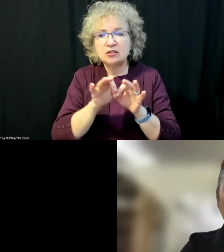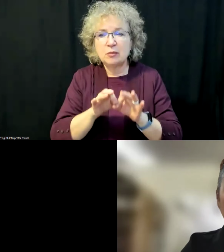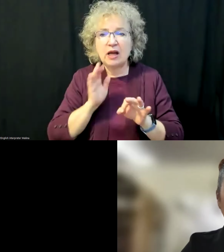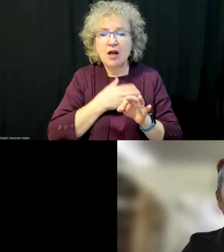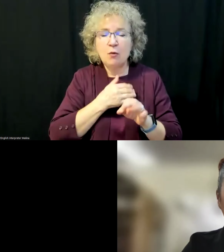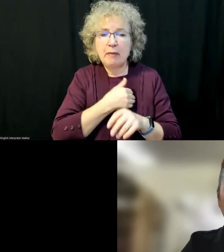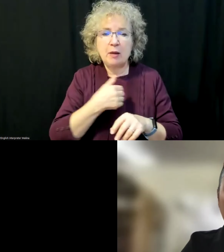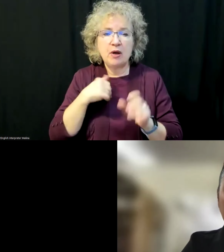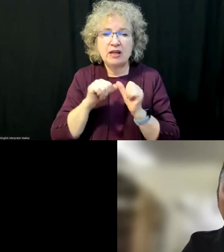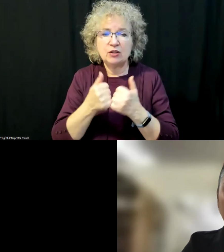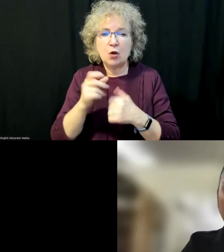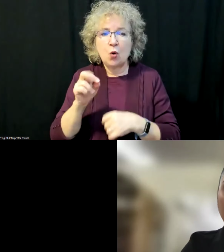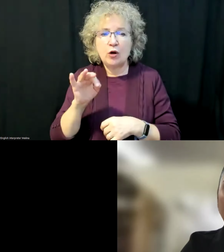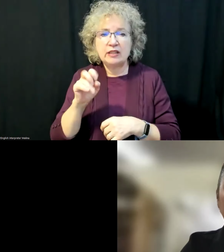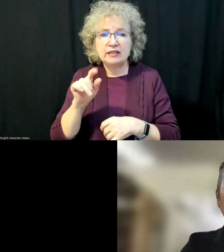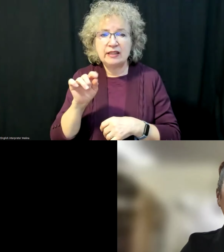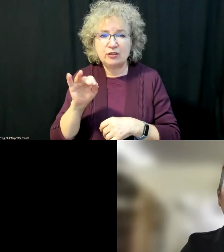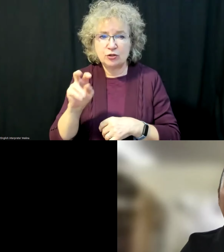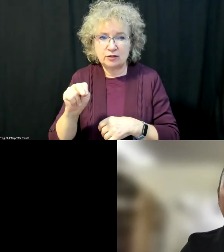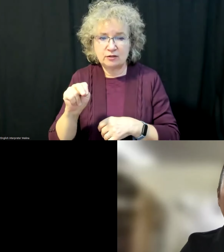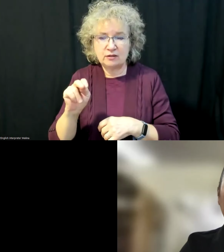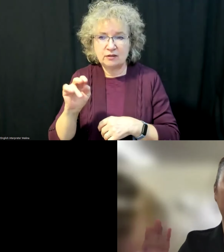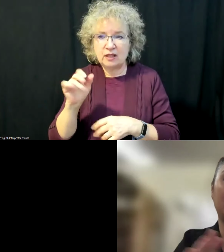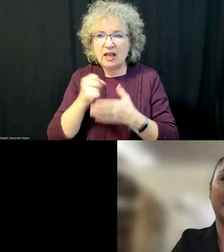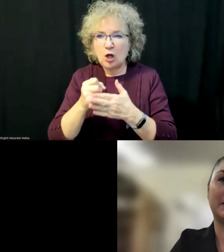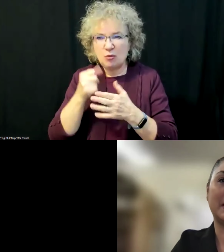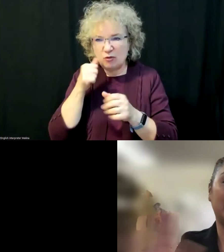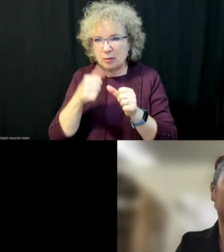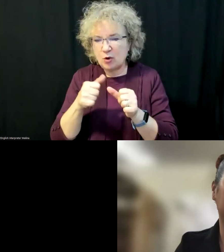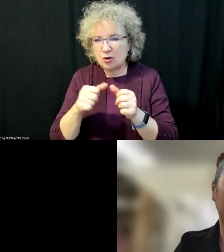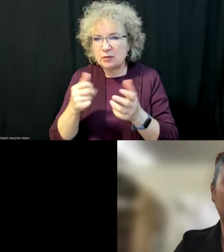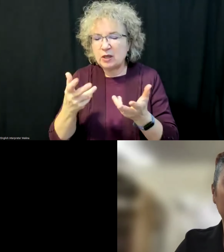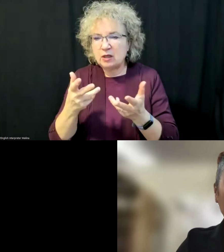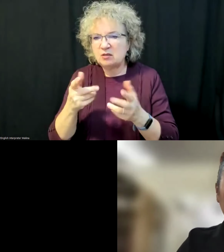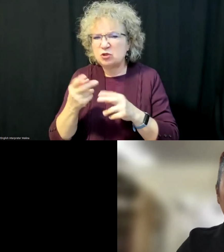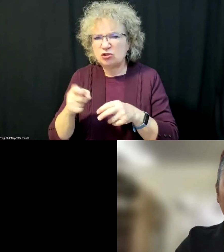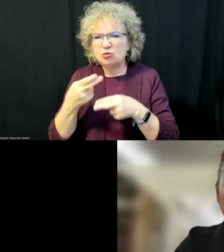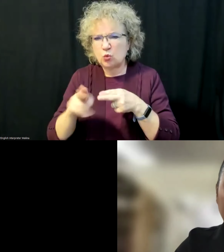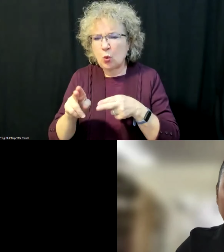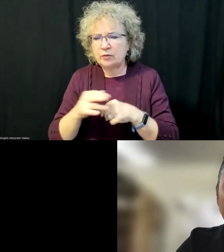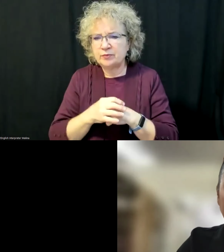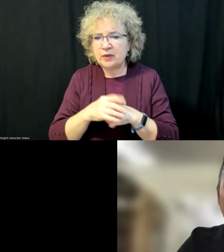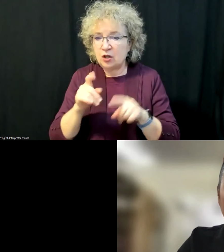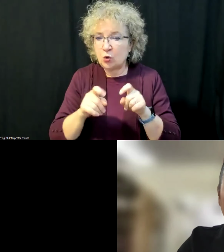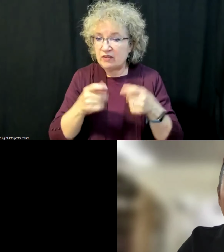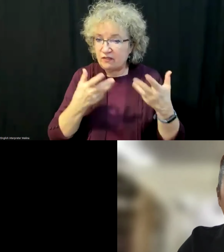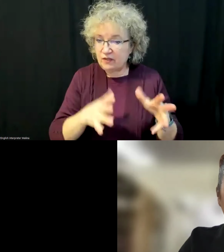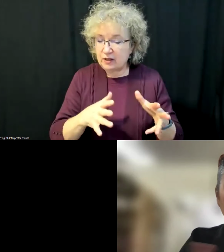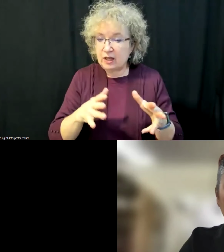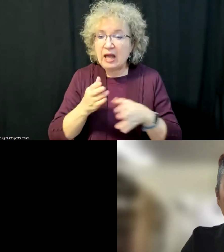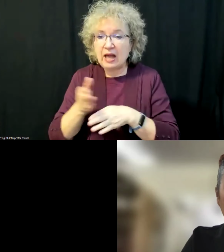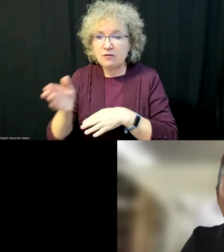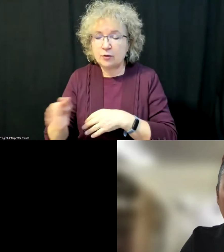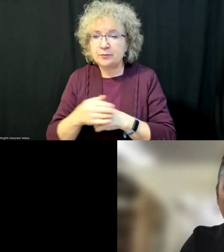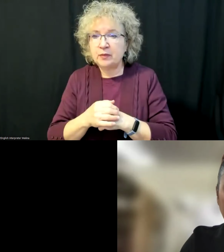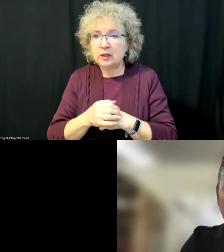orientation just as a refresher. It shouldn't take that long and answer any questions after. Am I